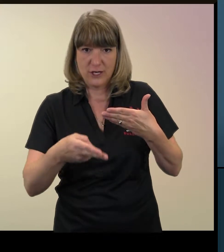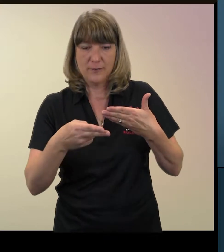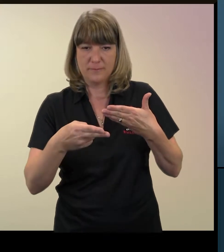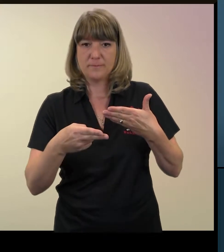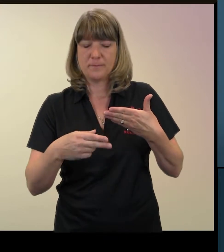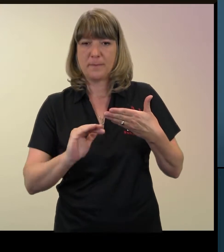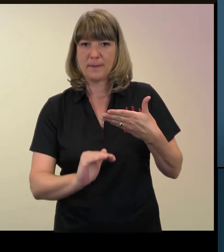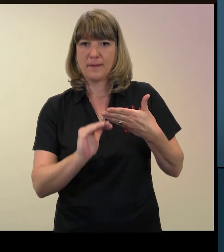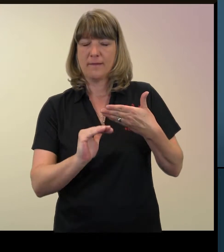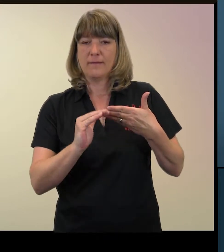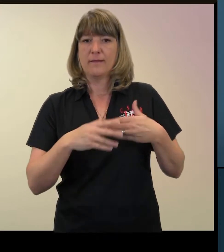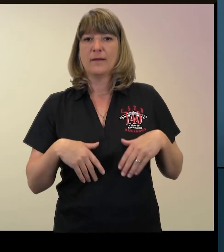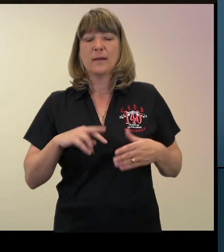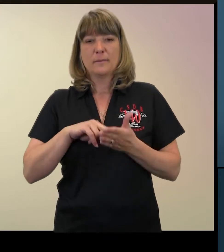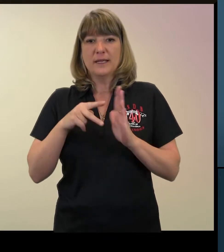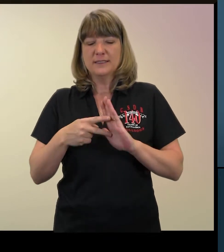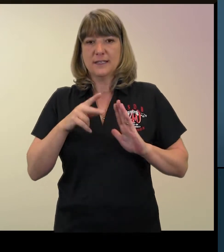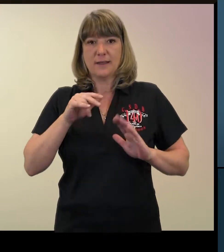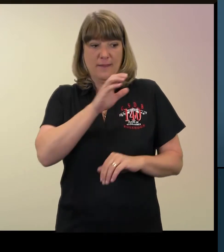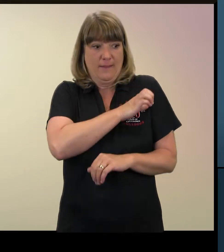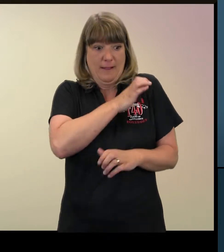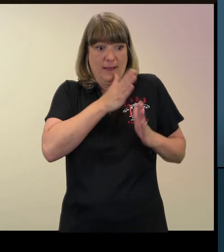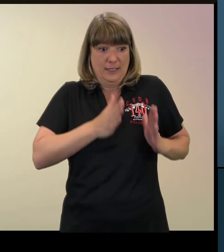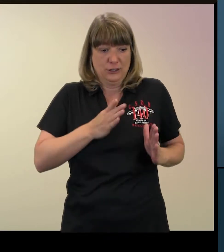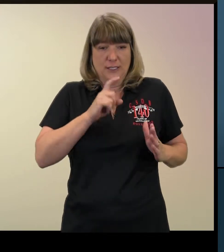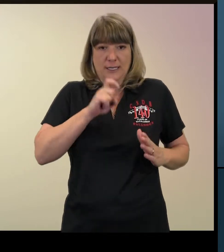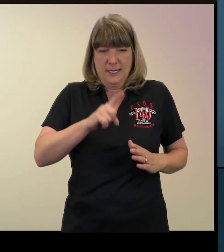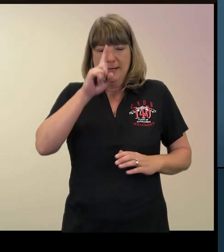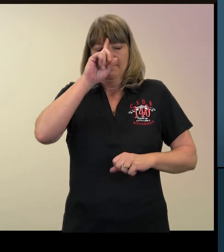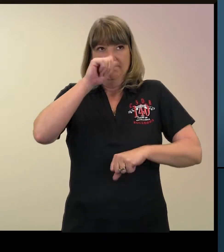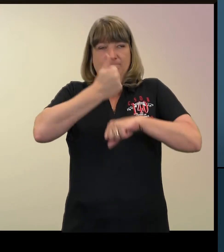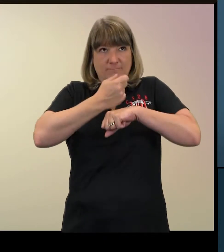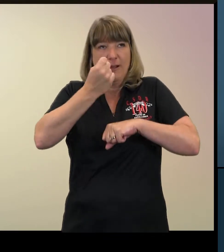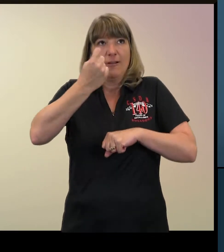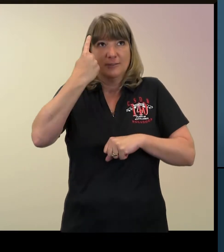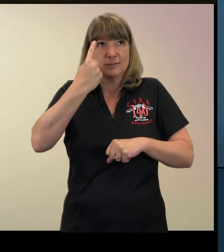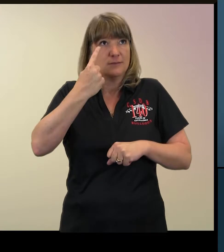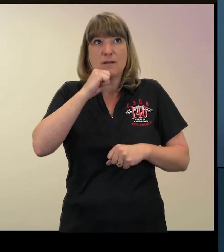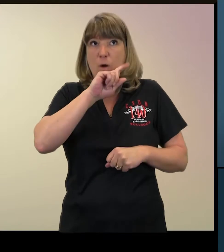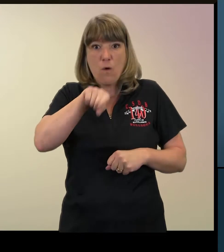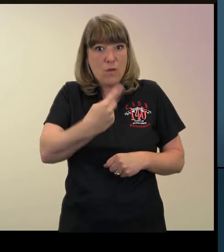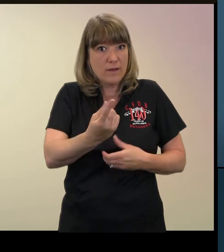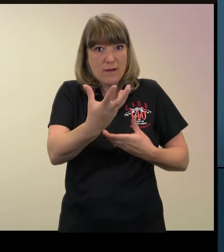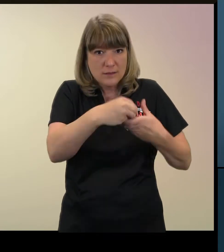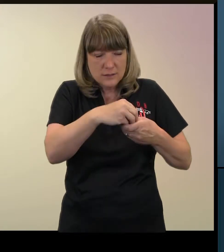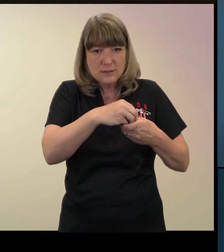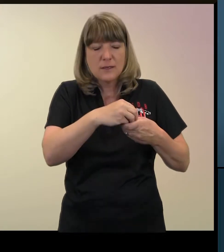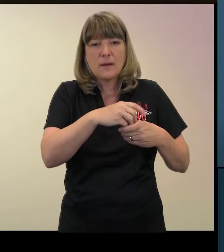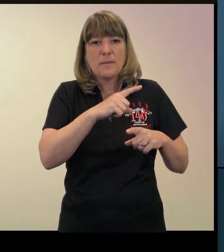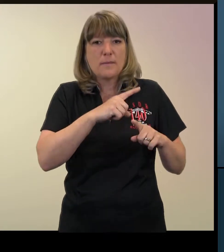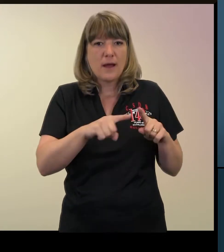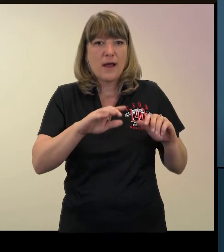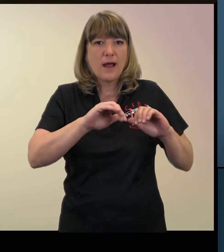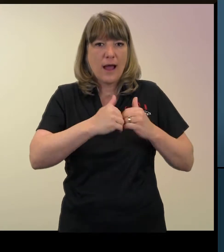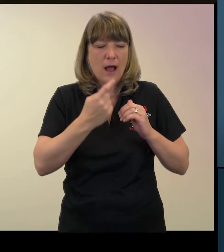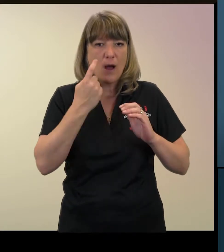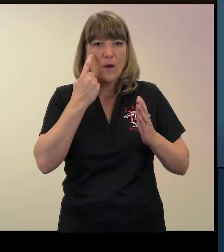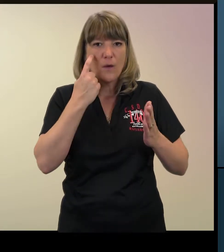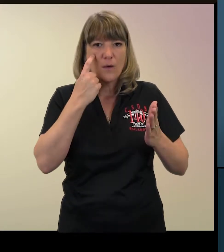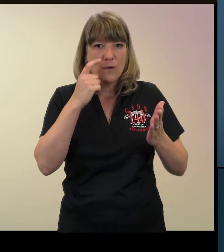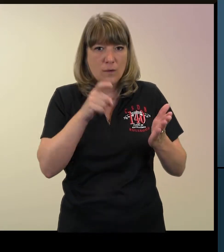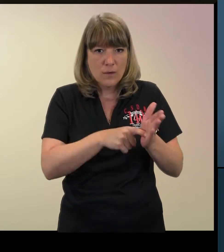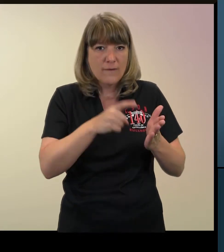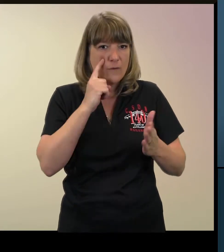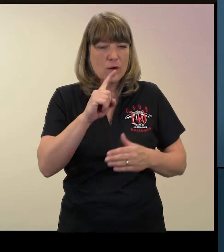hearing means that clinician must have a solid understanding not just of autism, but of how it can present in